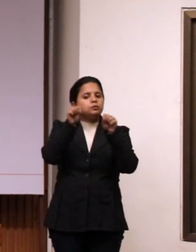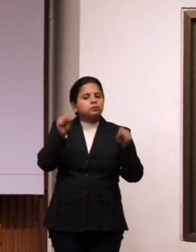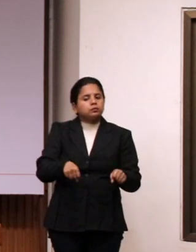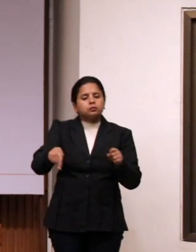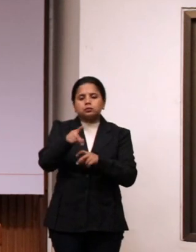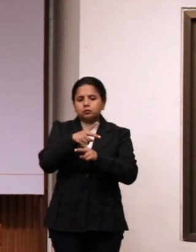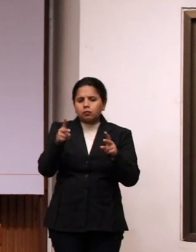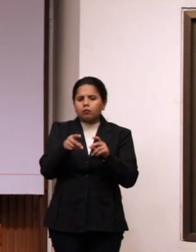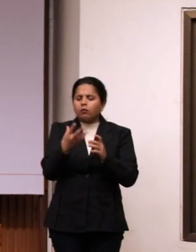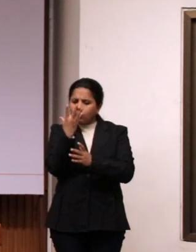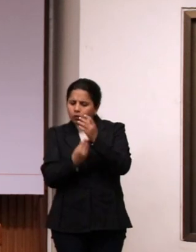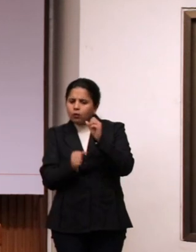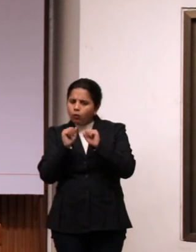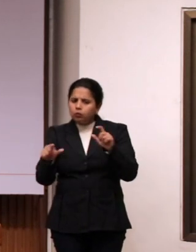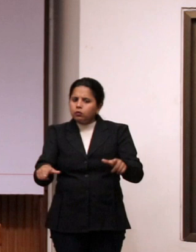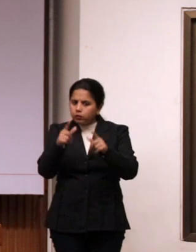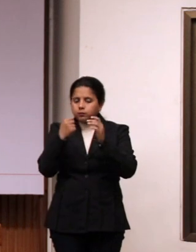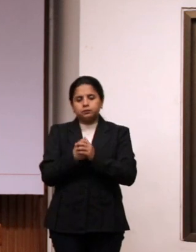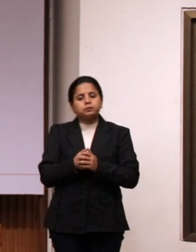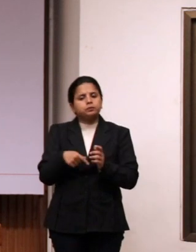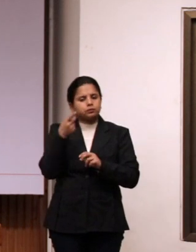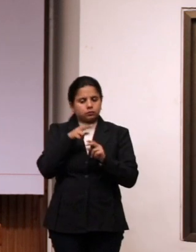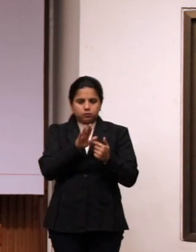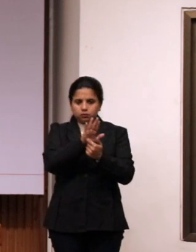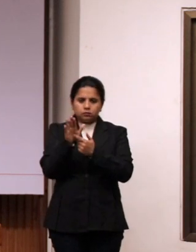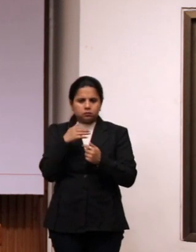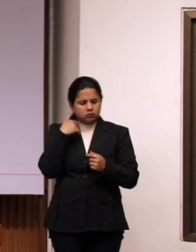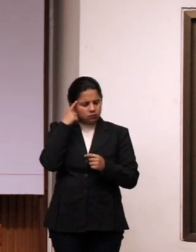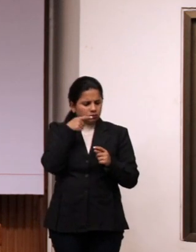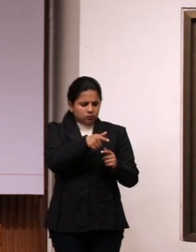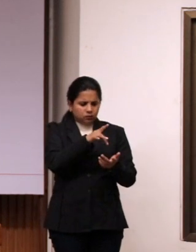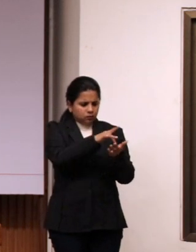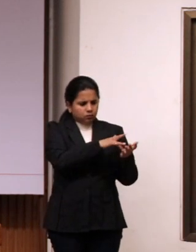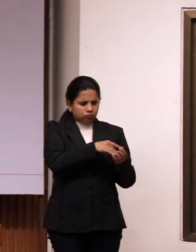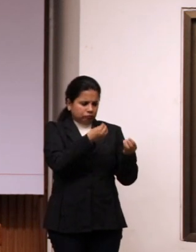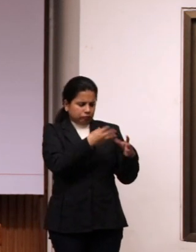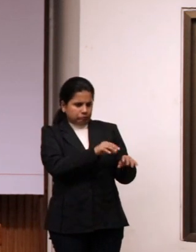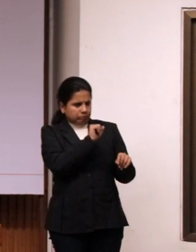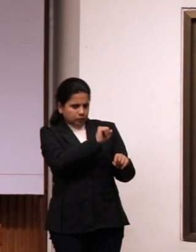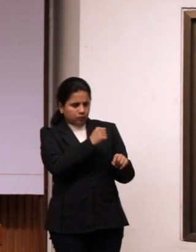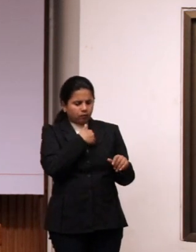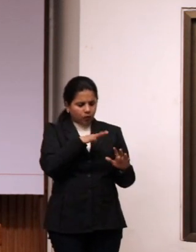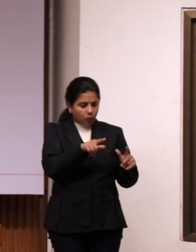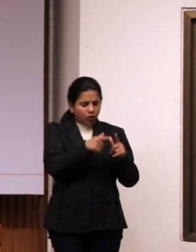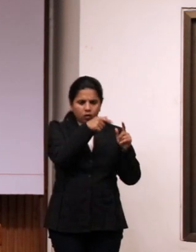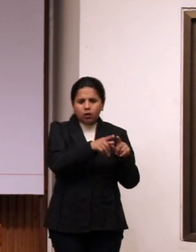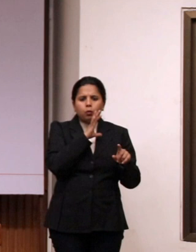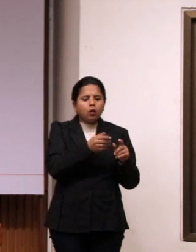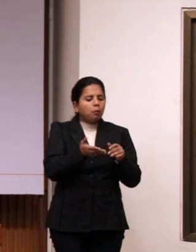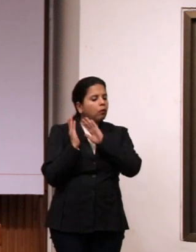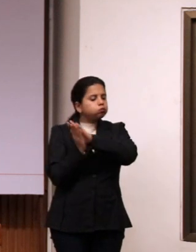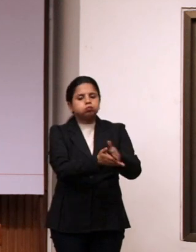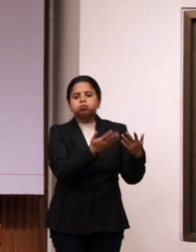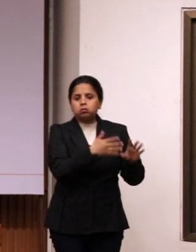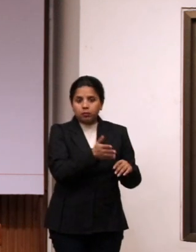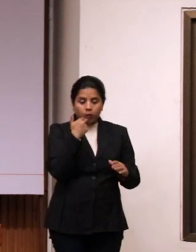So in the forest rule, it appears like you have to select those areas which are degraded forest, either notified forest